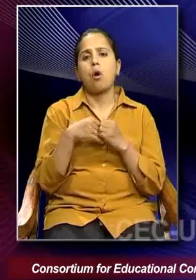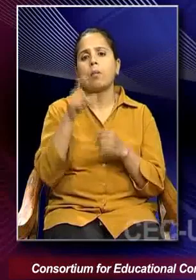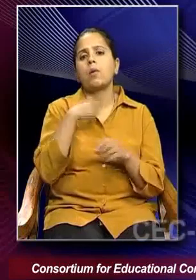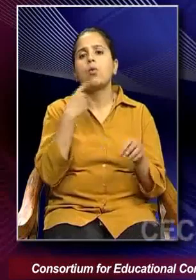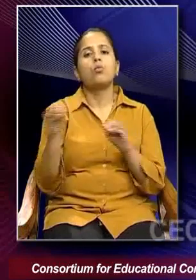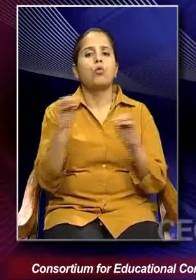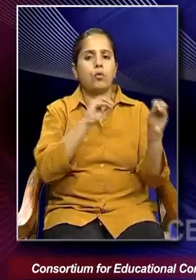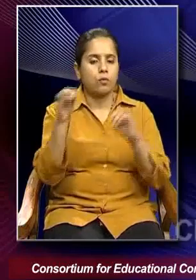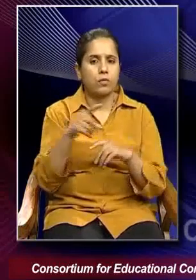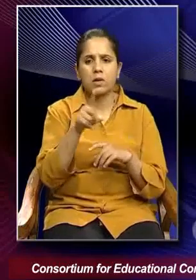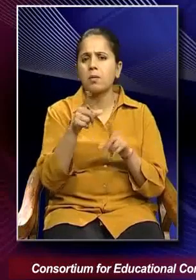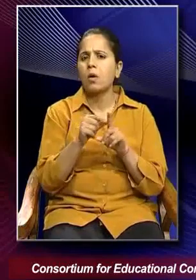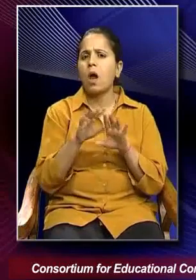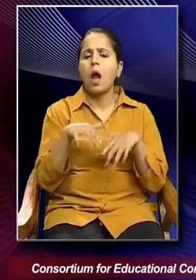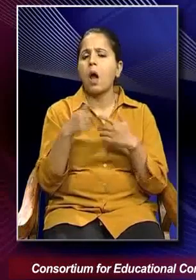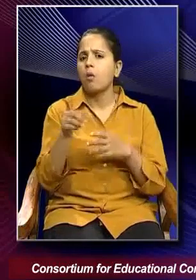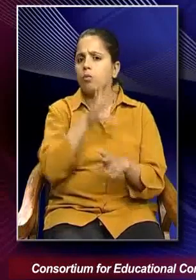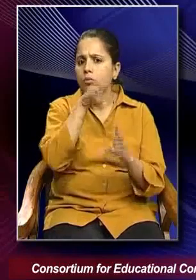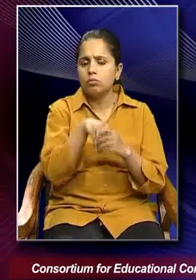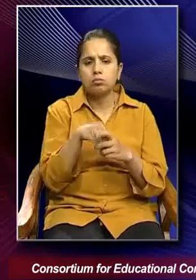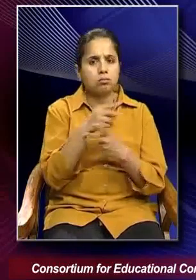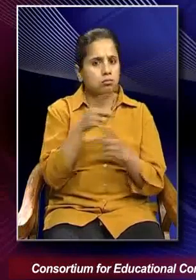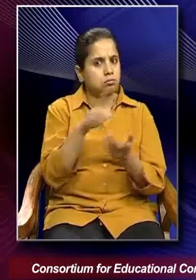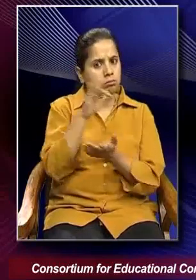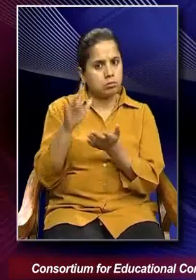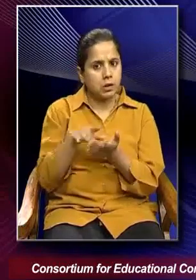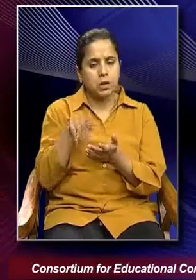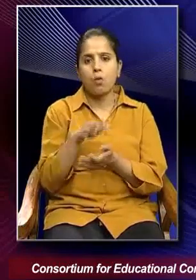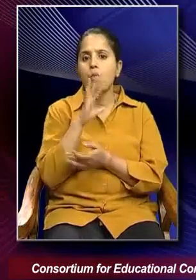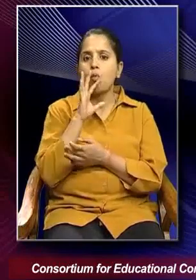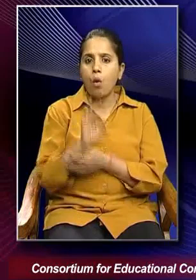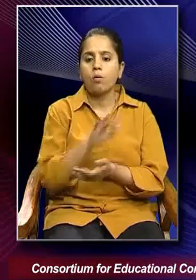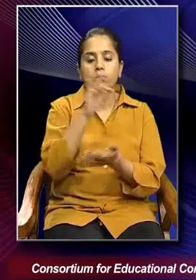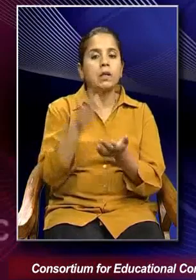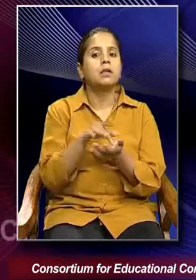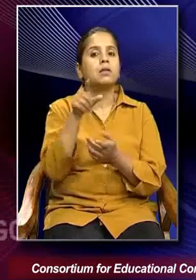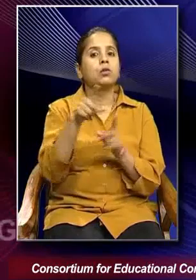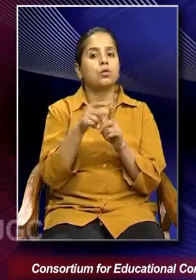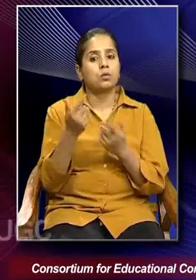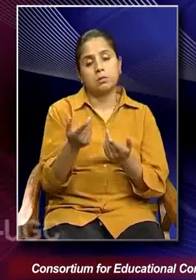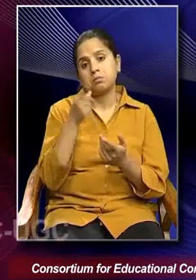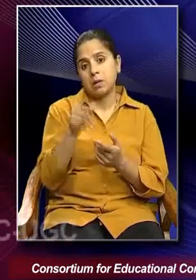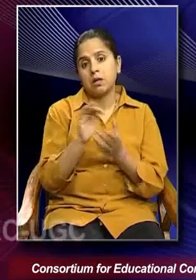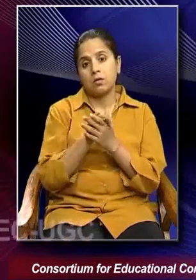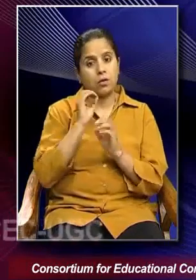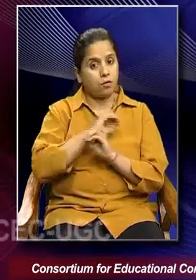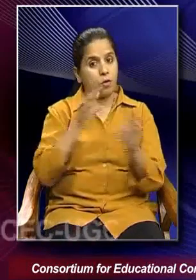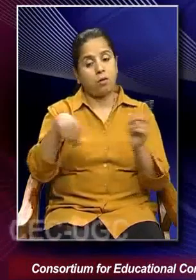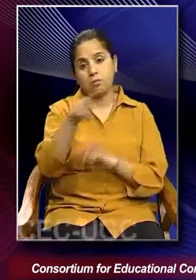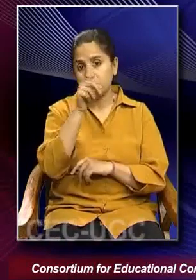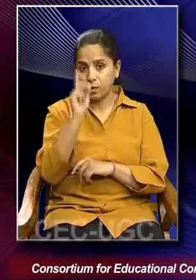migration and how do they make contribution at the place of origin and place of destination. Dear friends, I must remind all of us